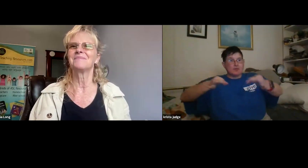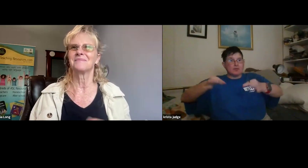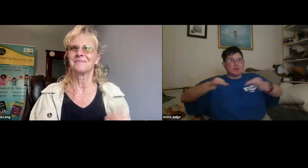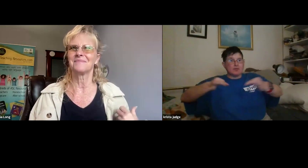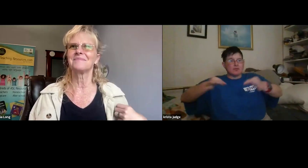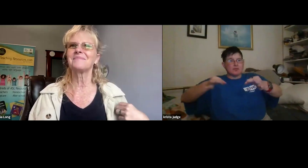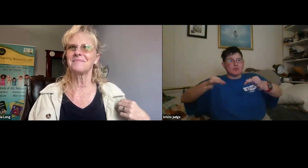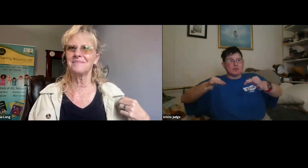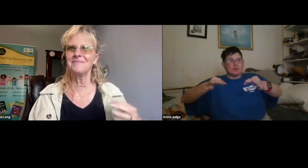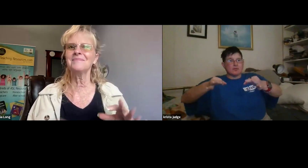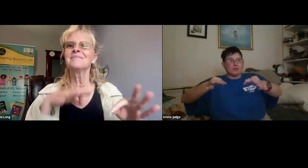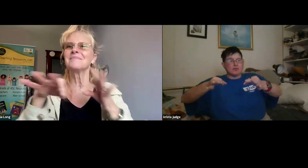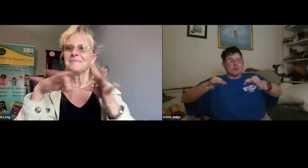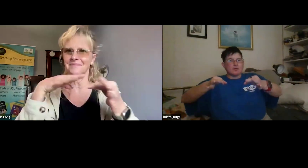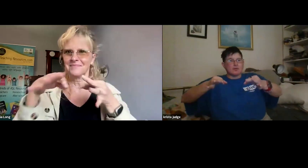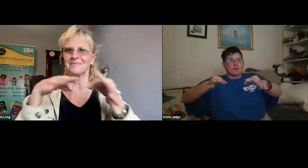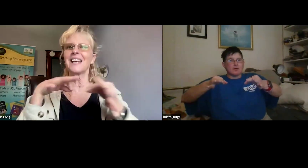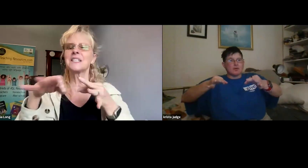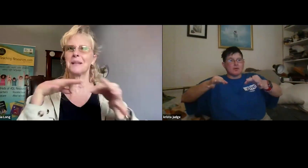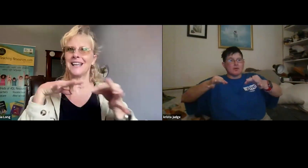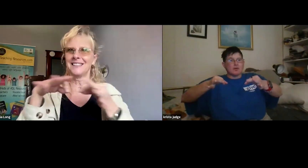Explain.